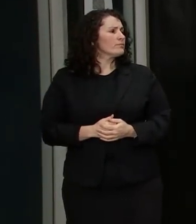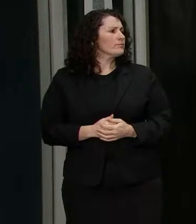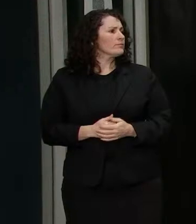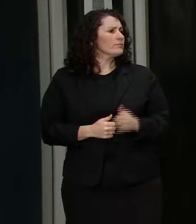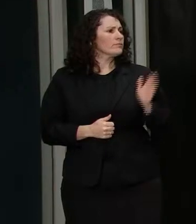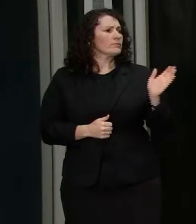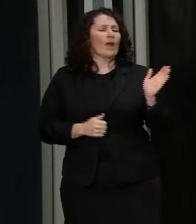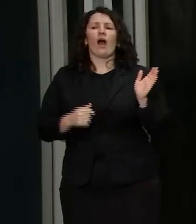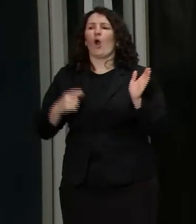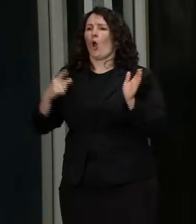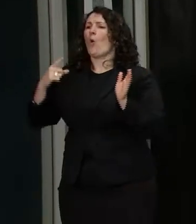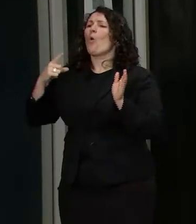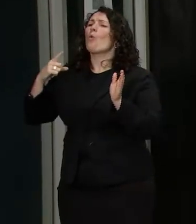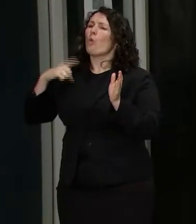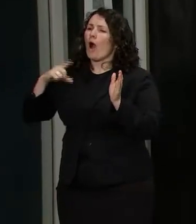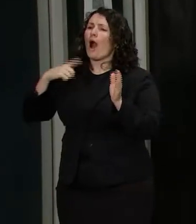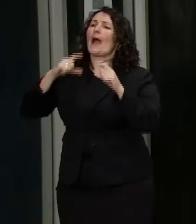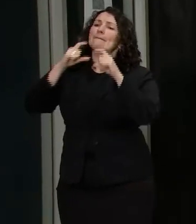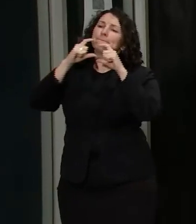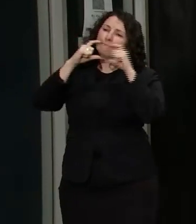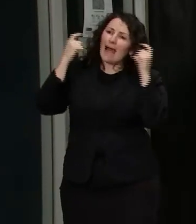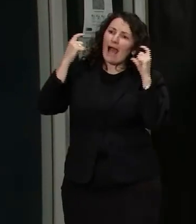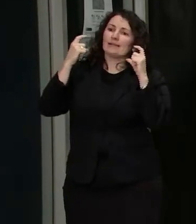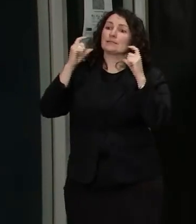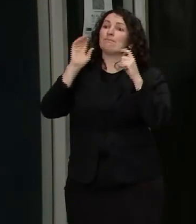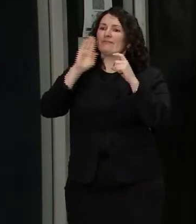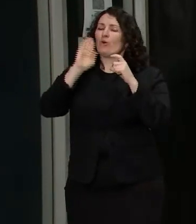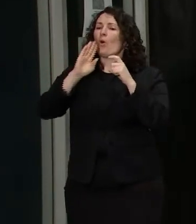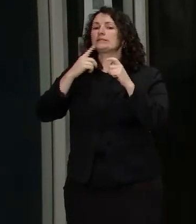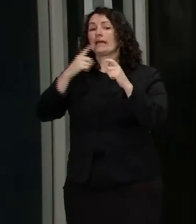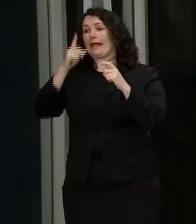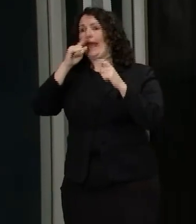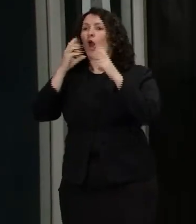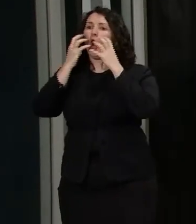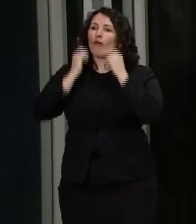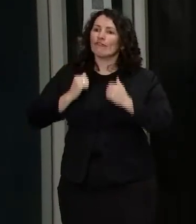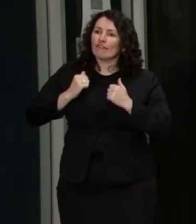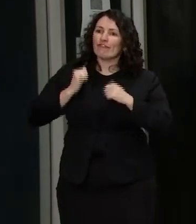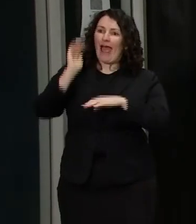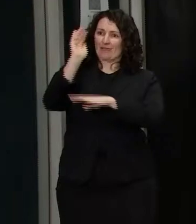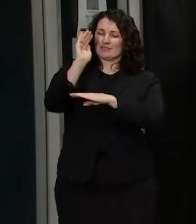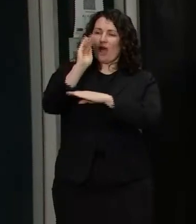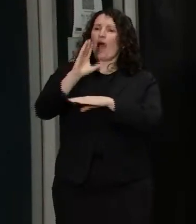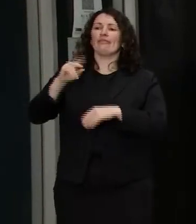got for the next week. But I should go to Tim to answer the question in terms of resources.